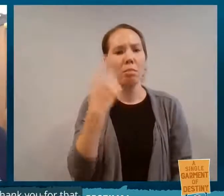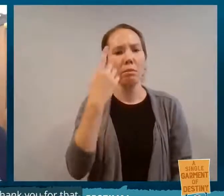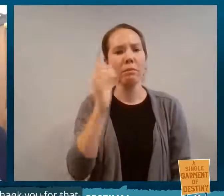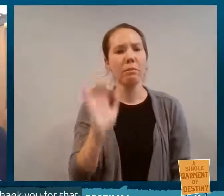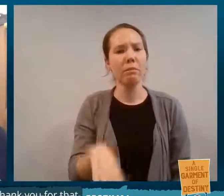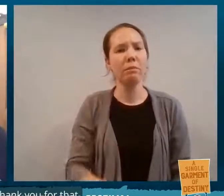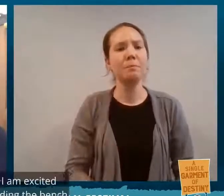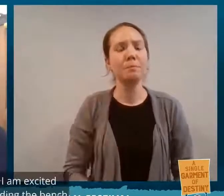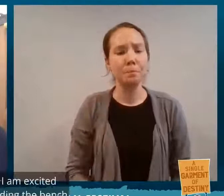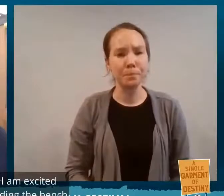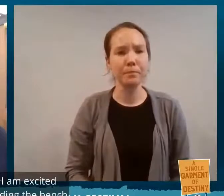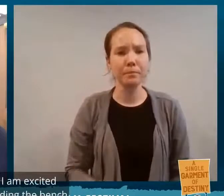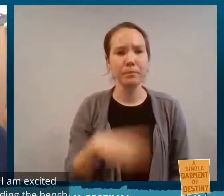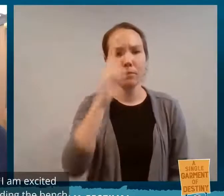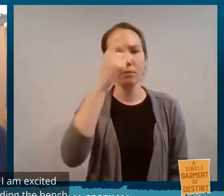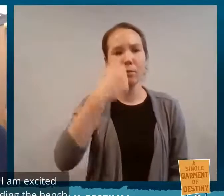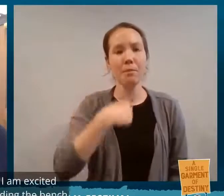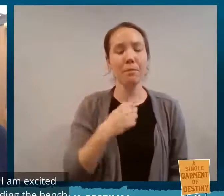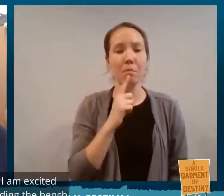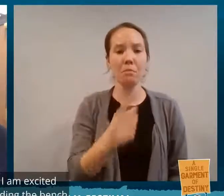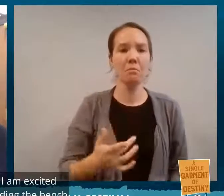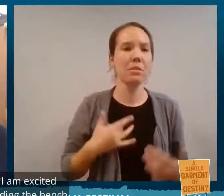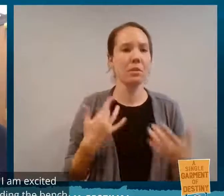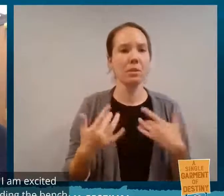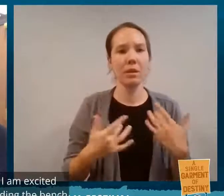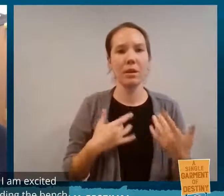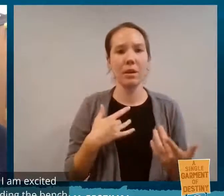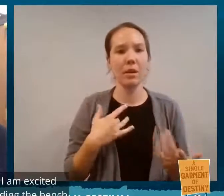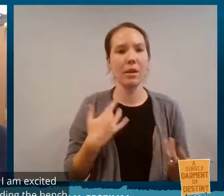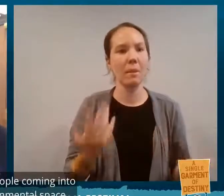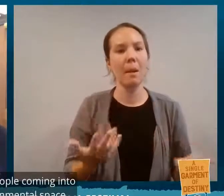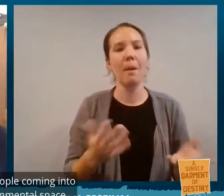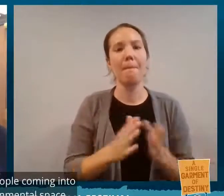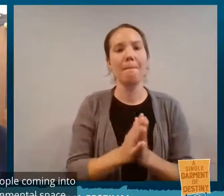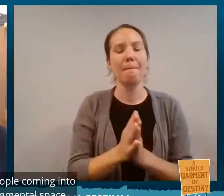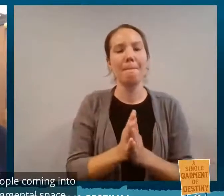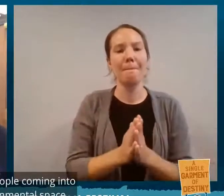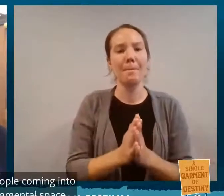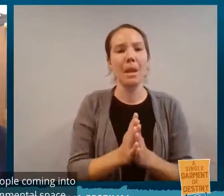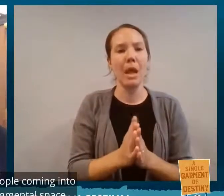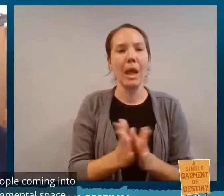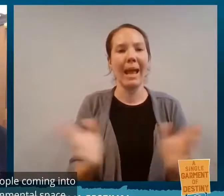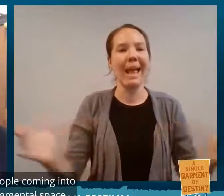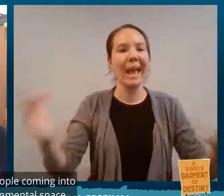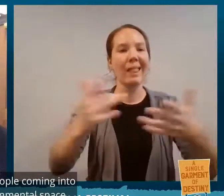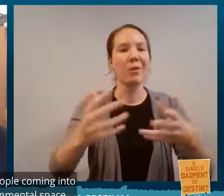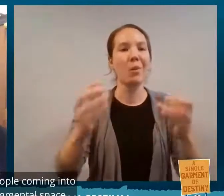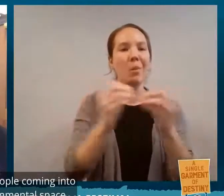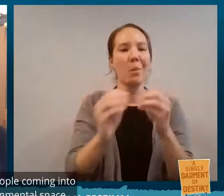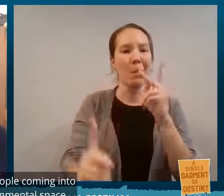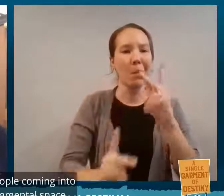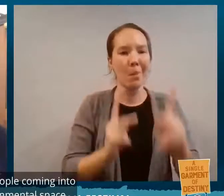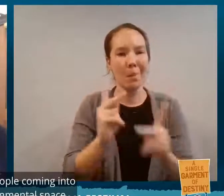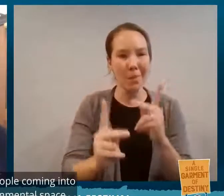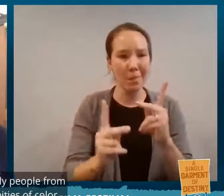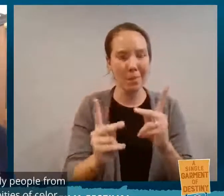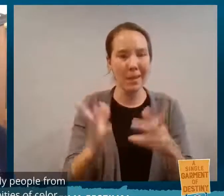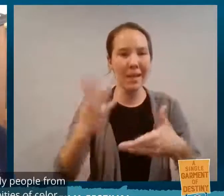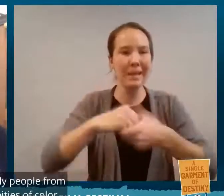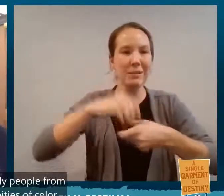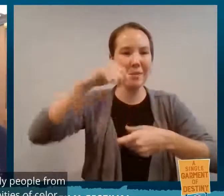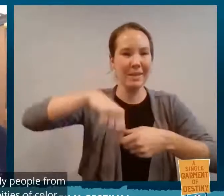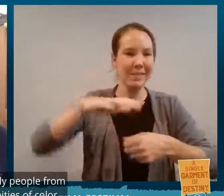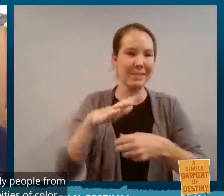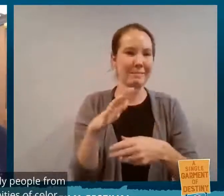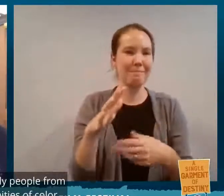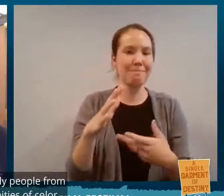that. For me, I am excited about building the bench of young people coming into the environmental space,